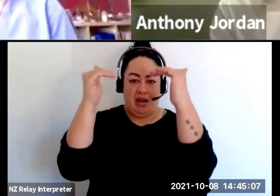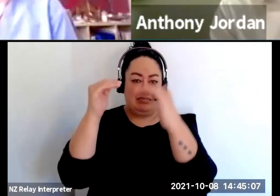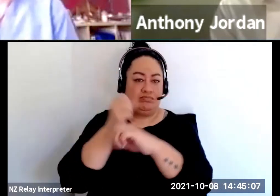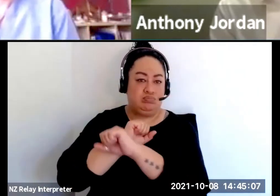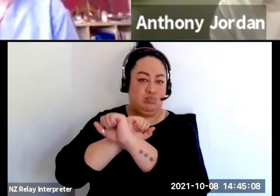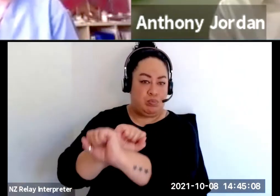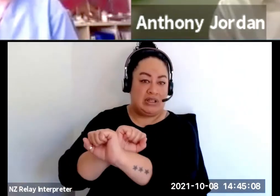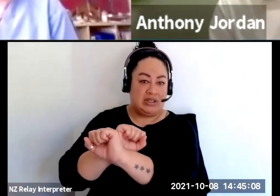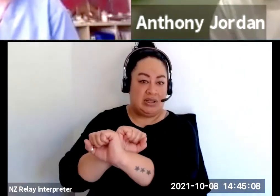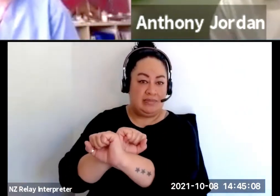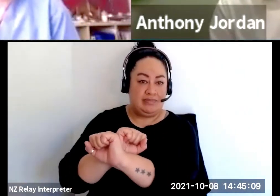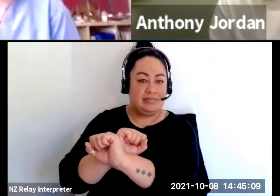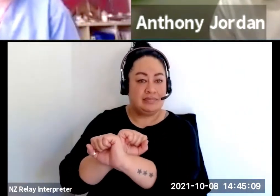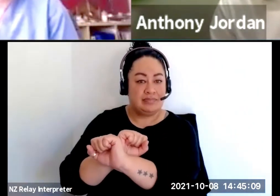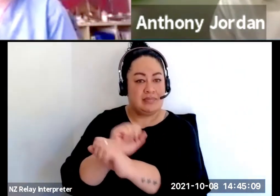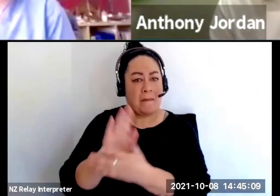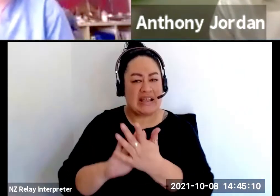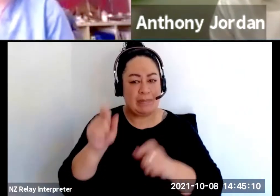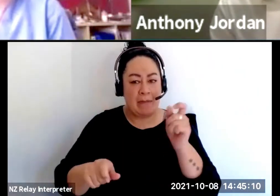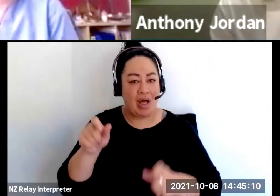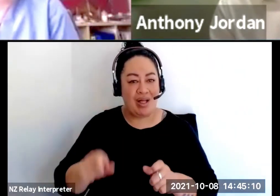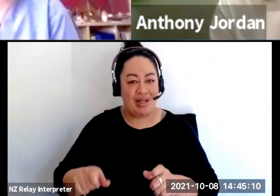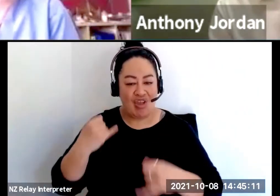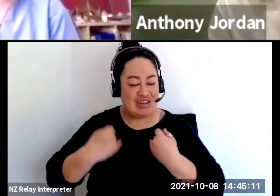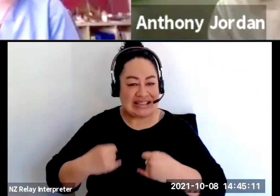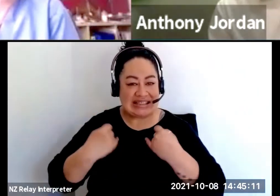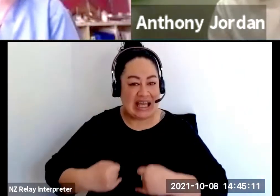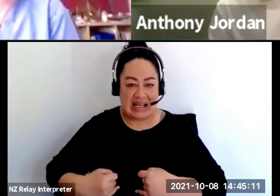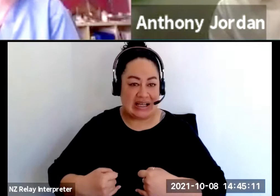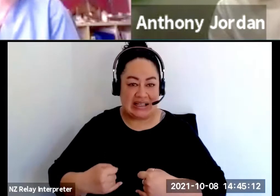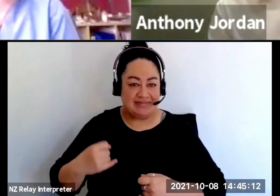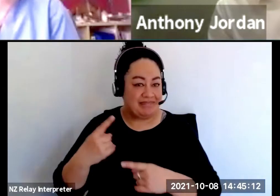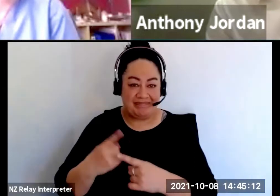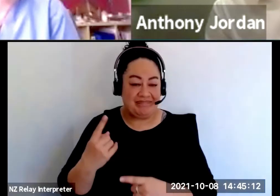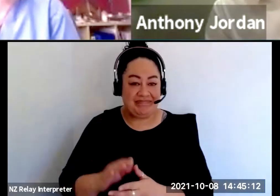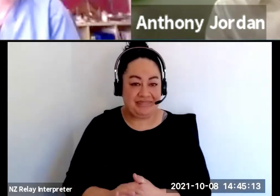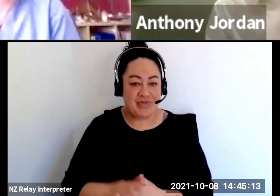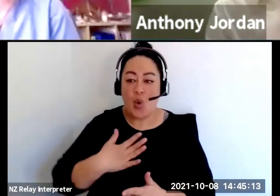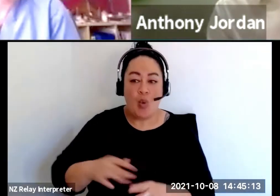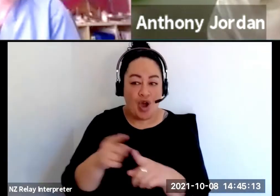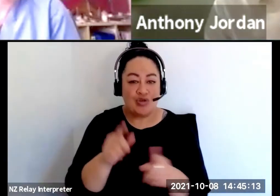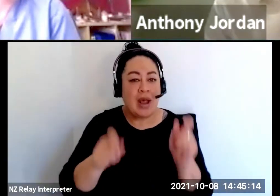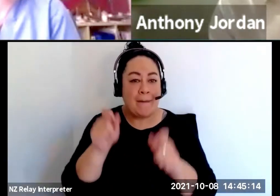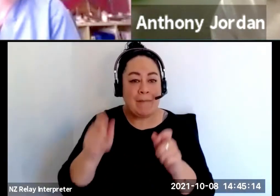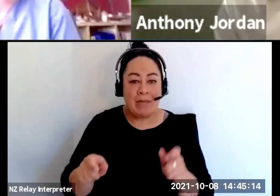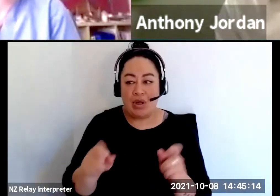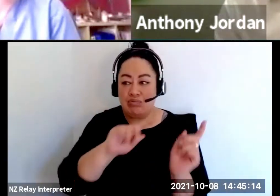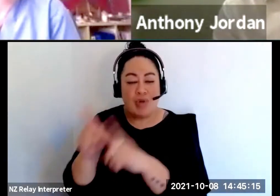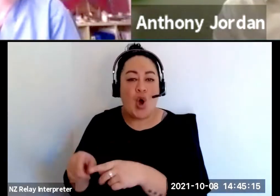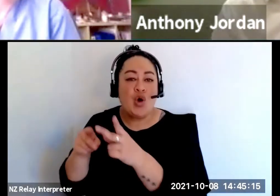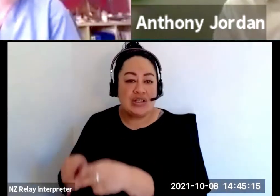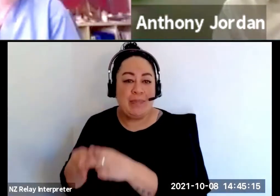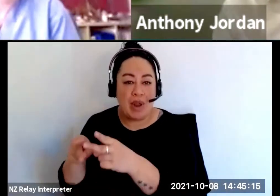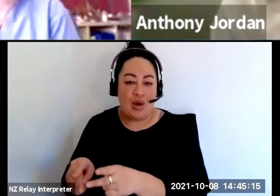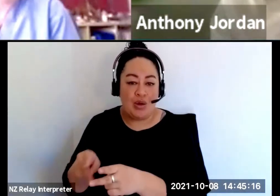getting really sick and ending up in hospital or dying, continues to remain in that 90% area. So you'll probably